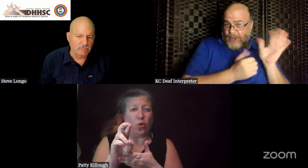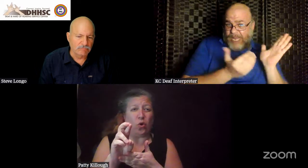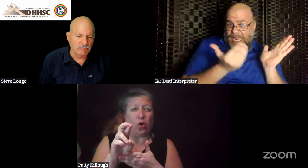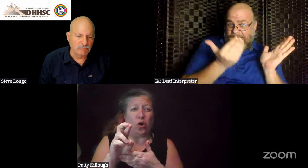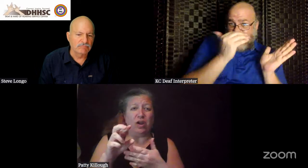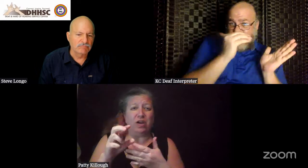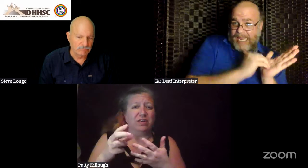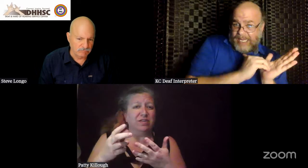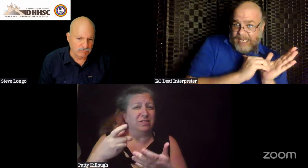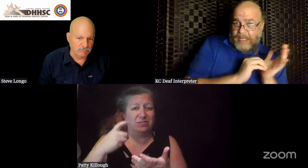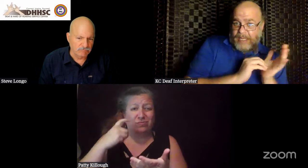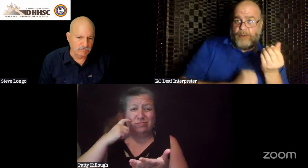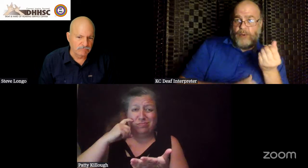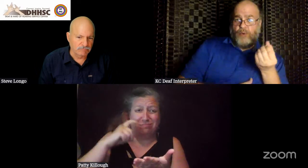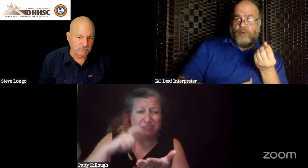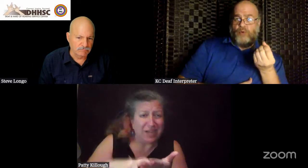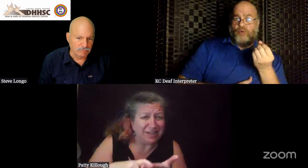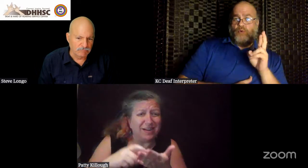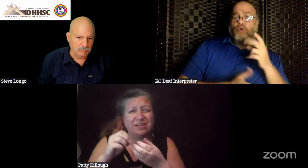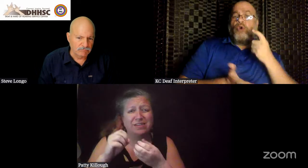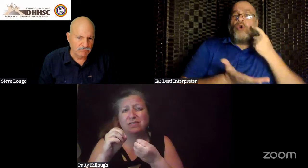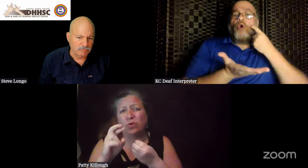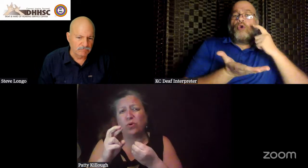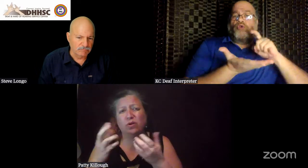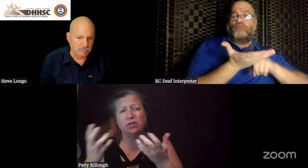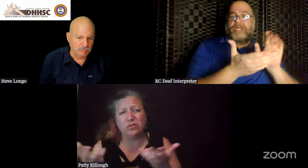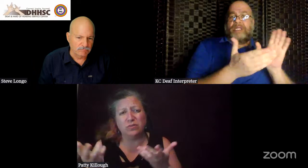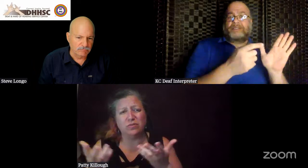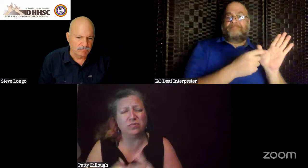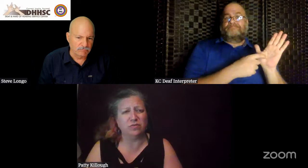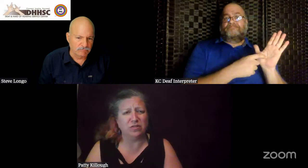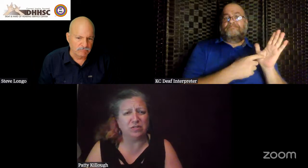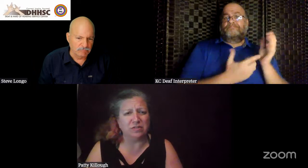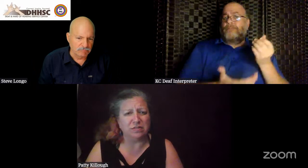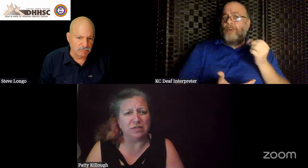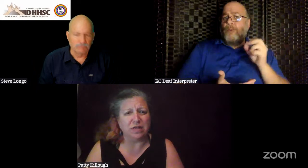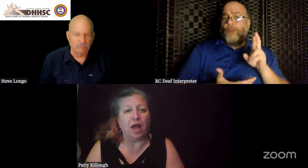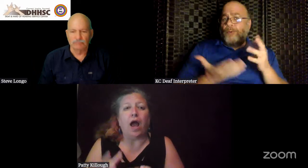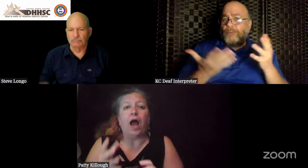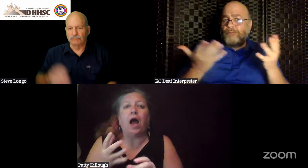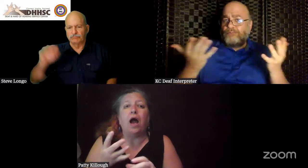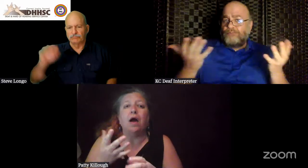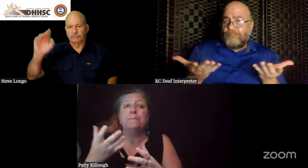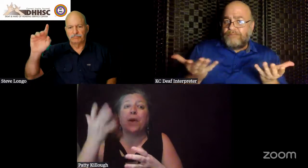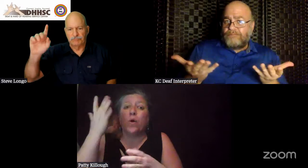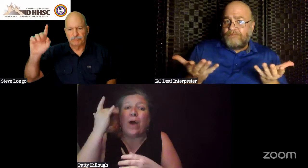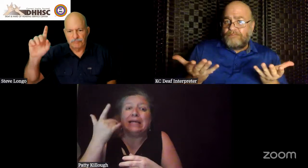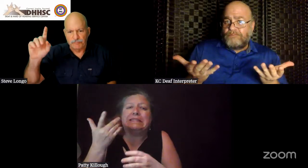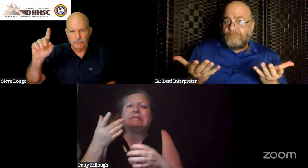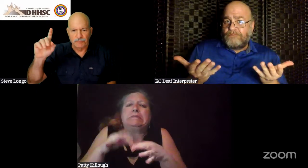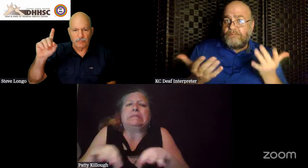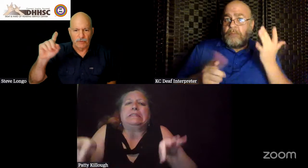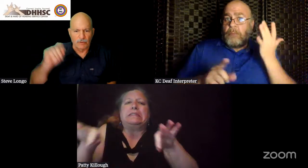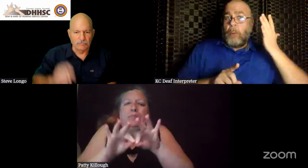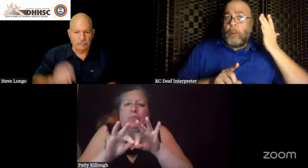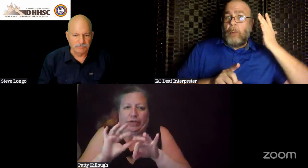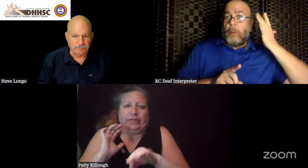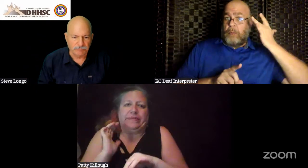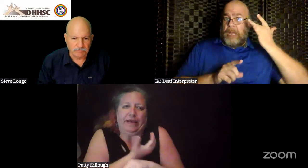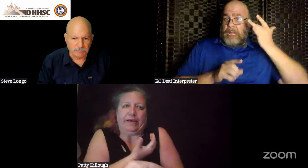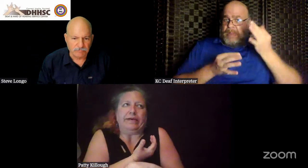remedy that. Do we need to vote again? Um, so that it